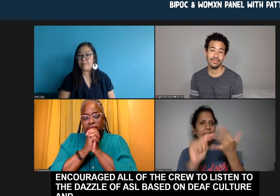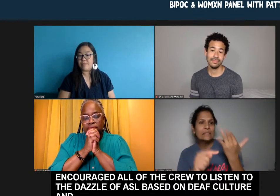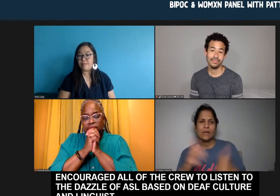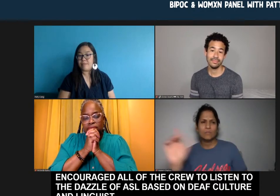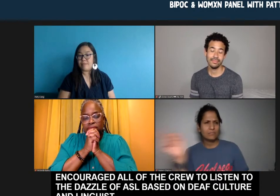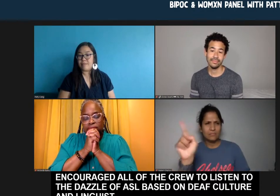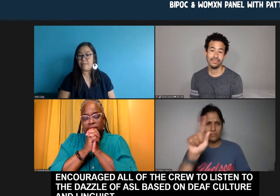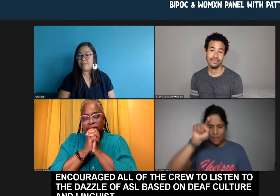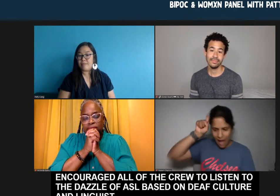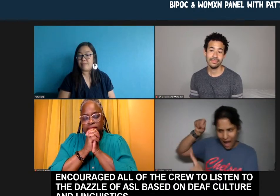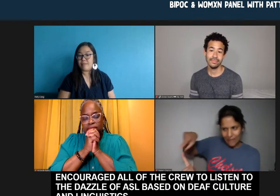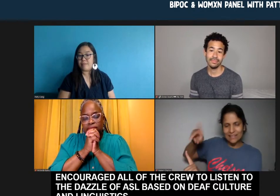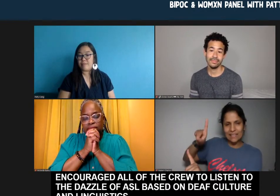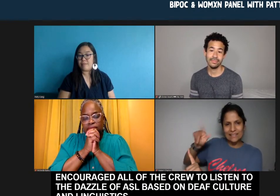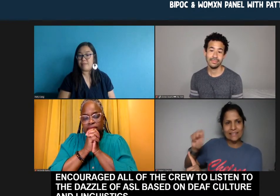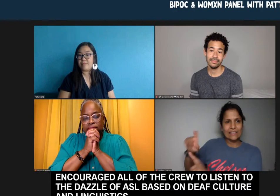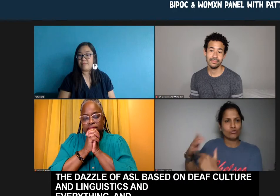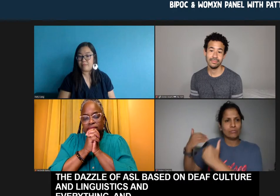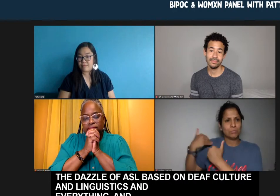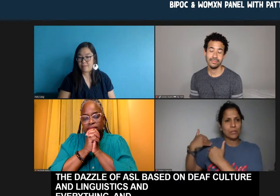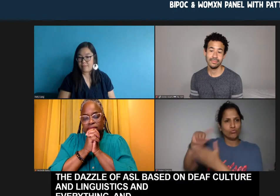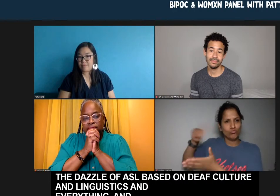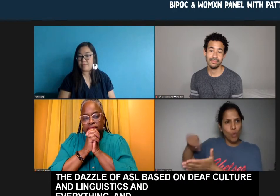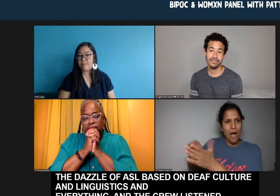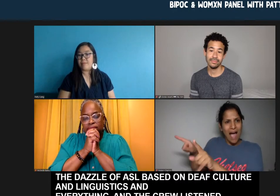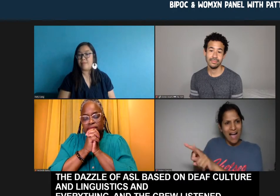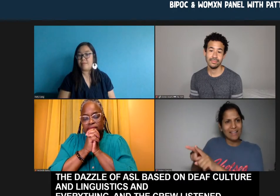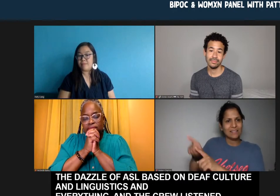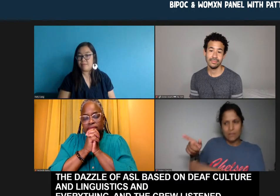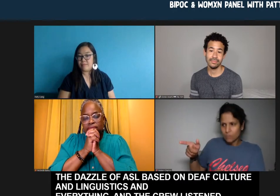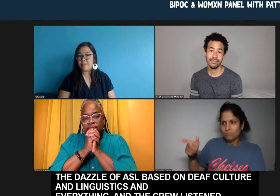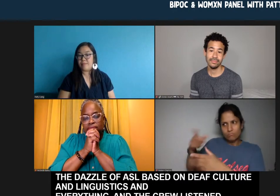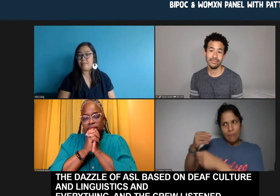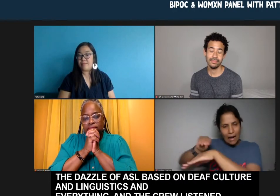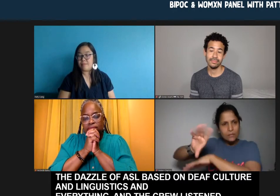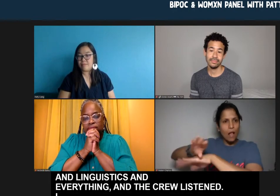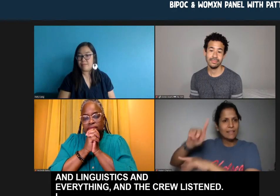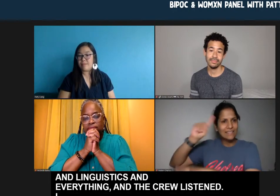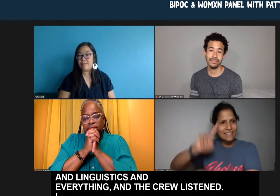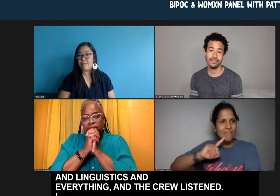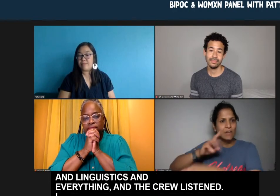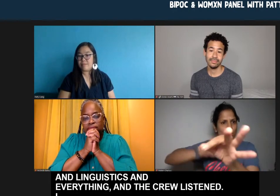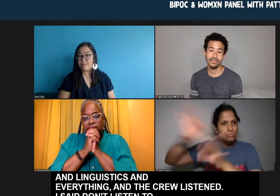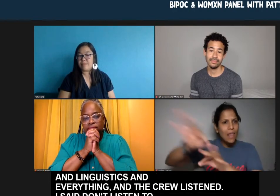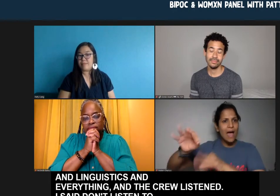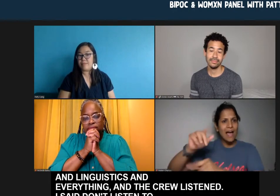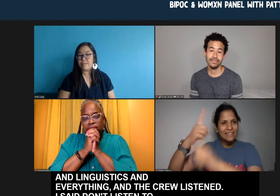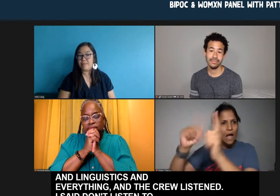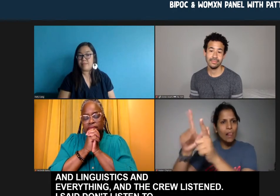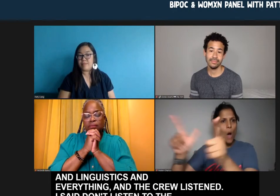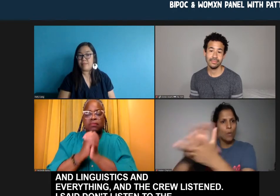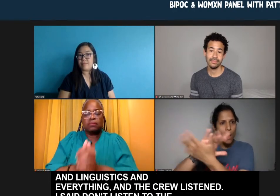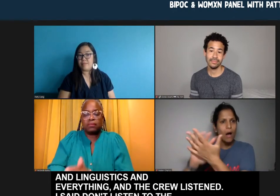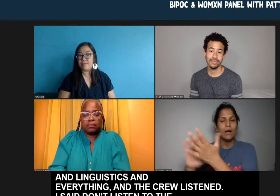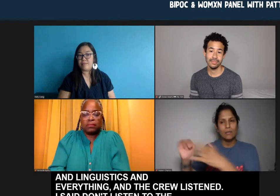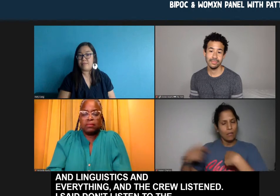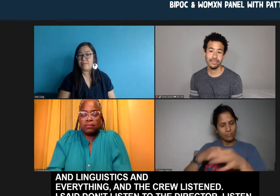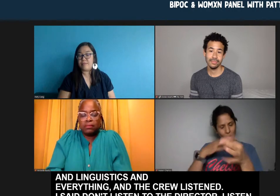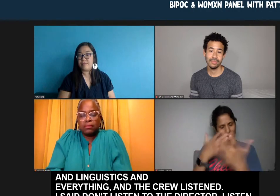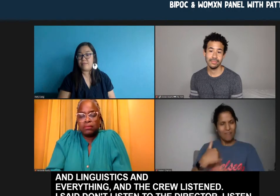said, don't listen to the director, listen to the Dazzle, listen to the director of ASL, because they're